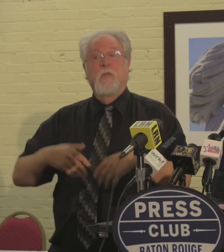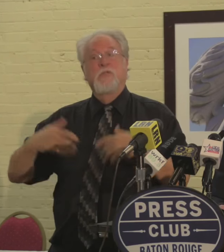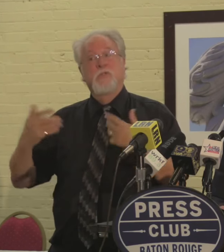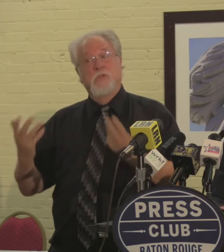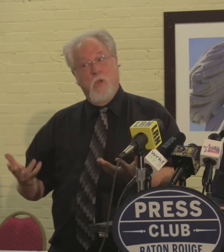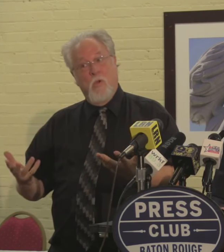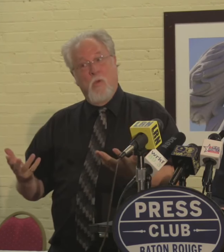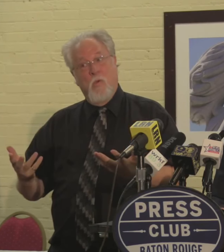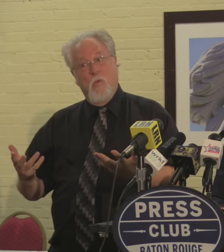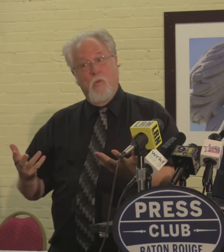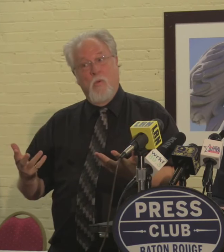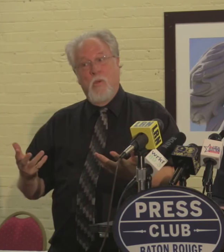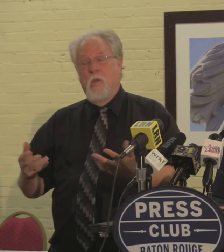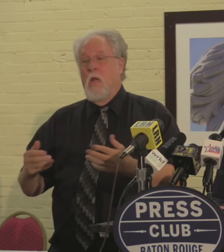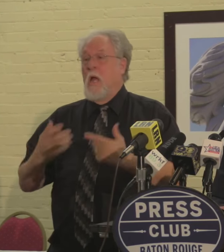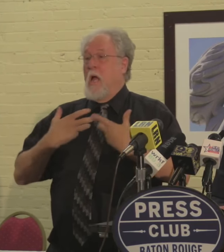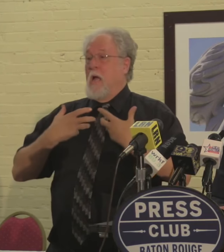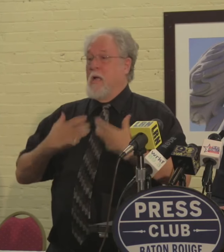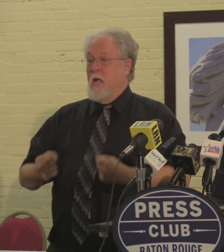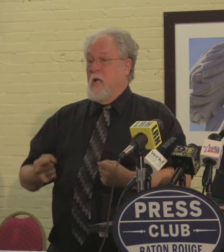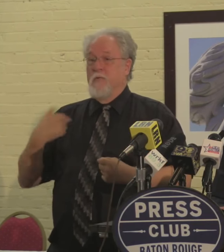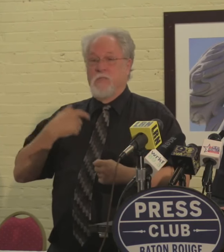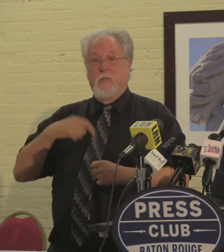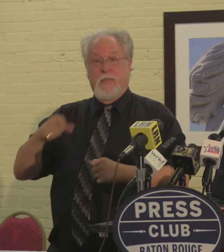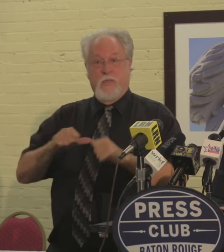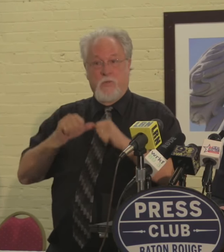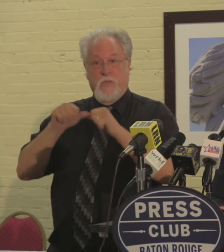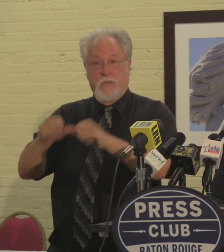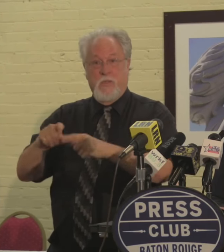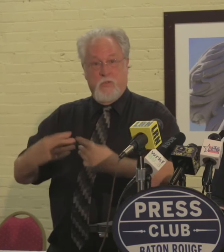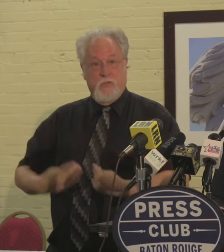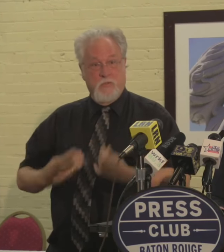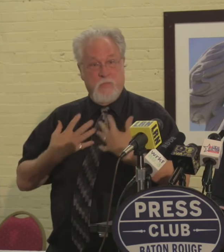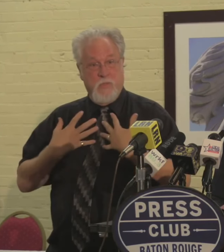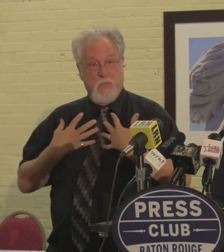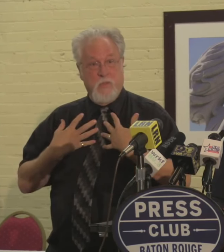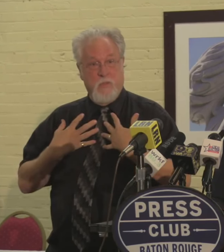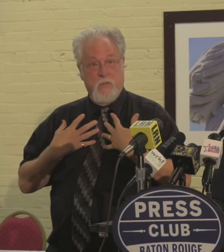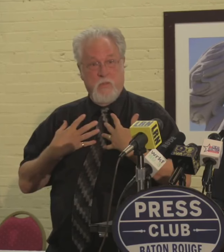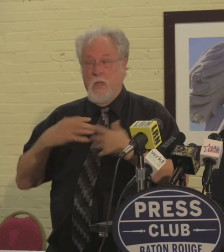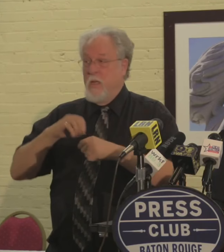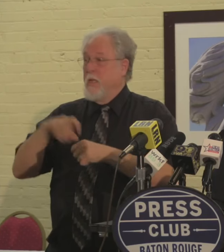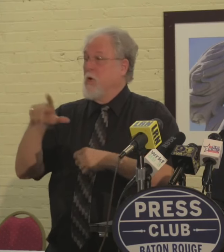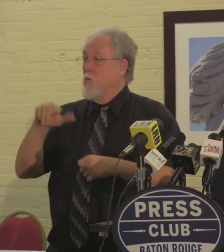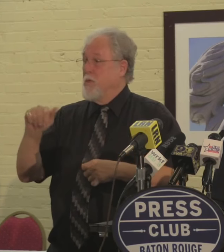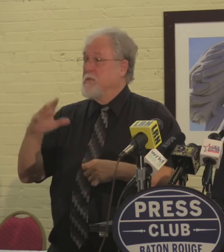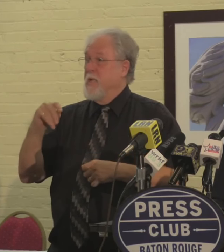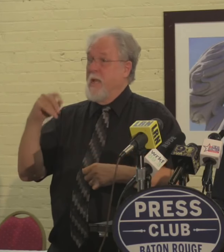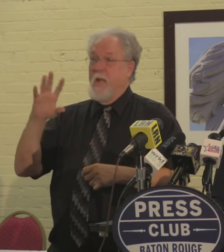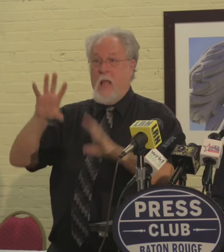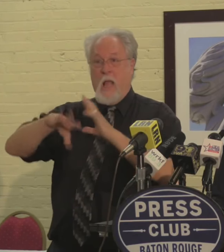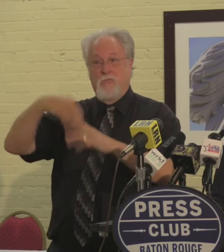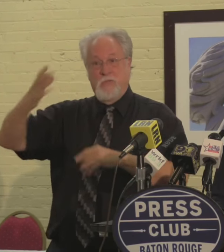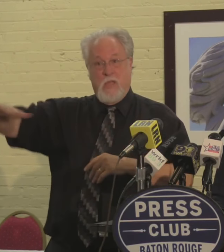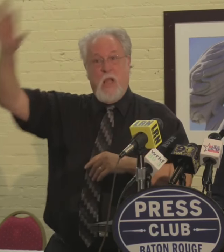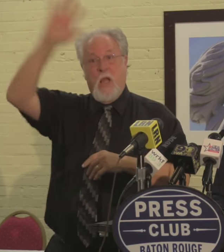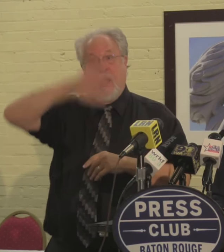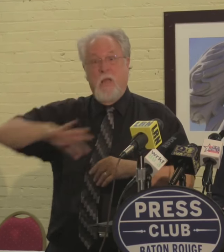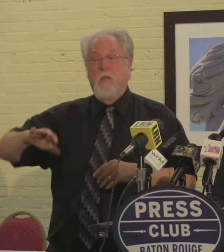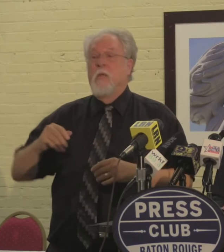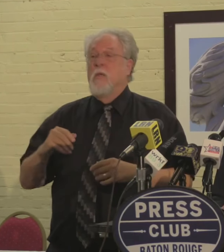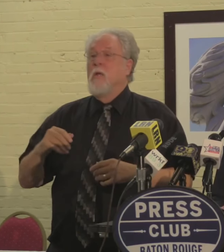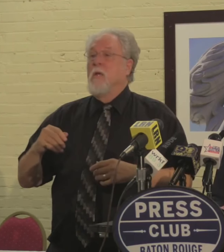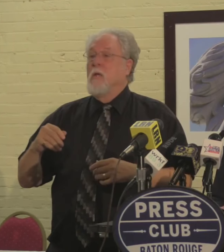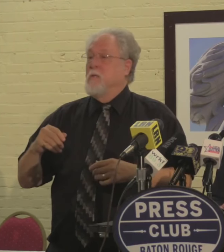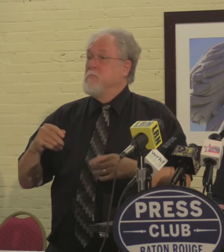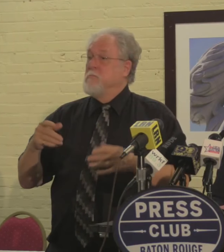So the confidence that we need to continue to inspire in Louisiana and outside of Louisiana,